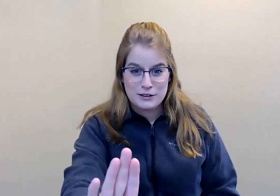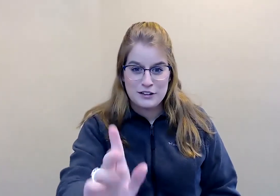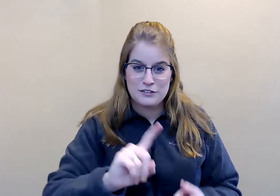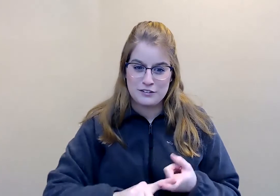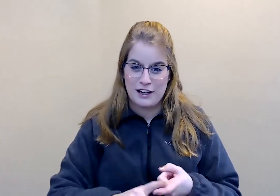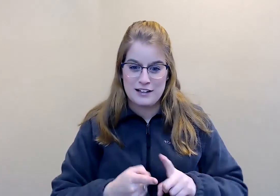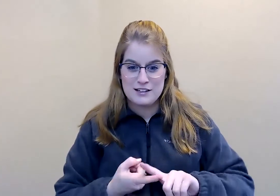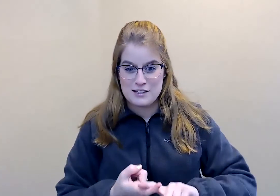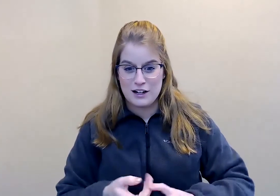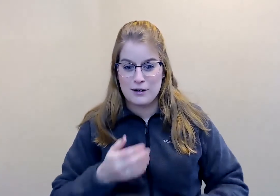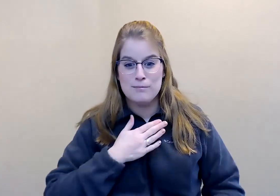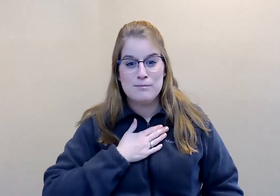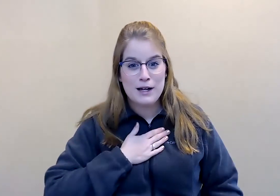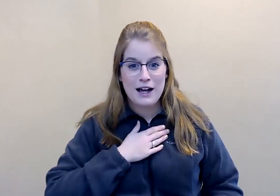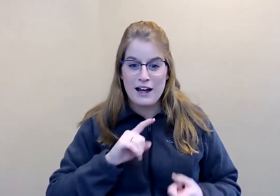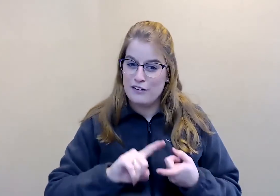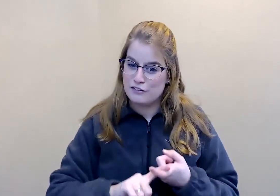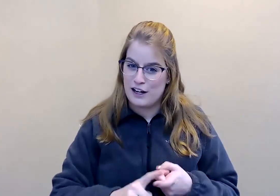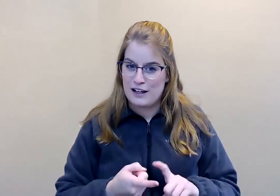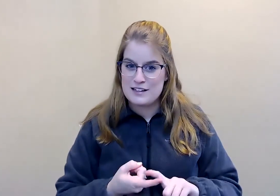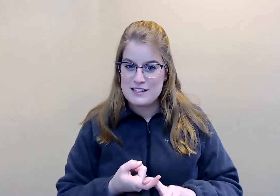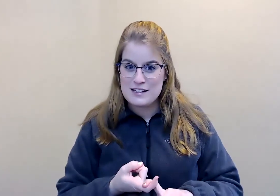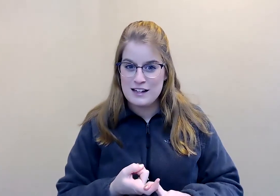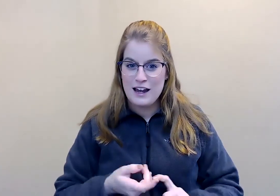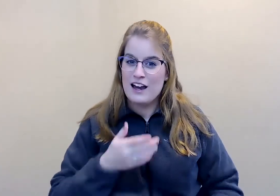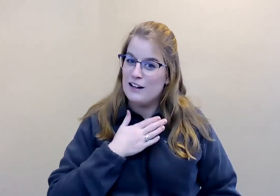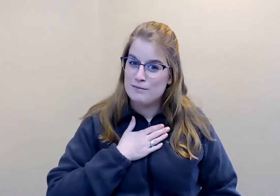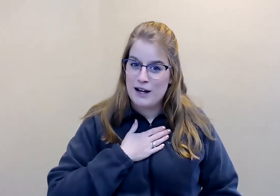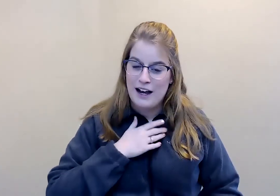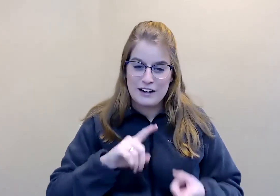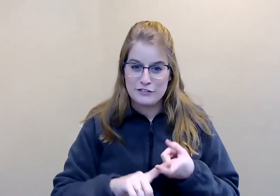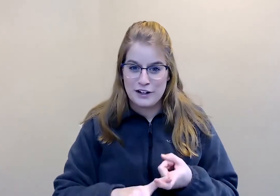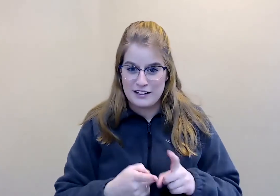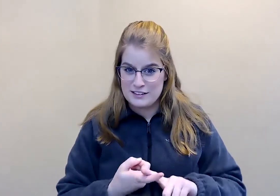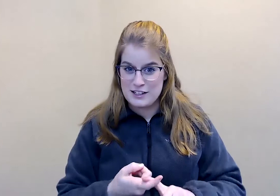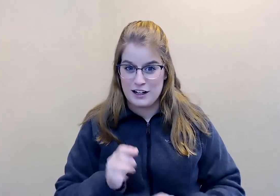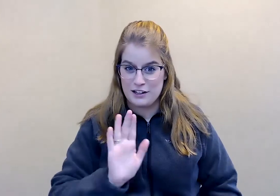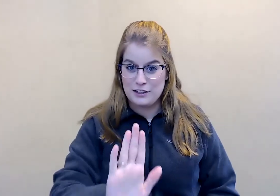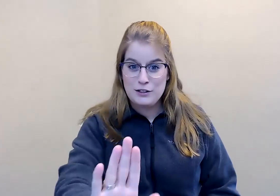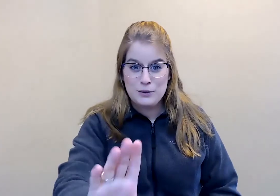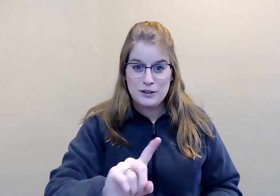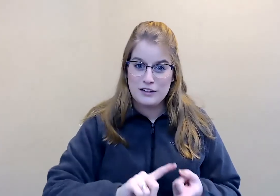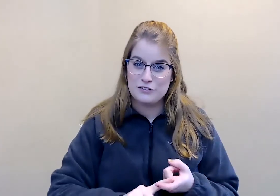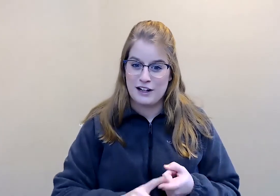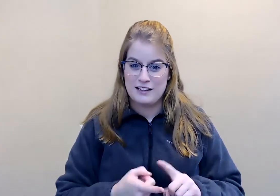your friends are my friends, and my friends are your